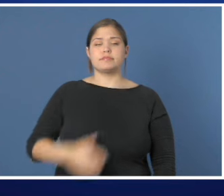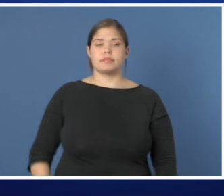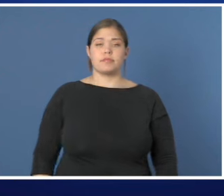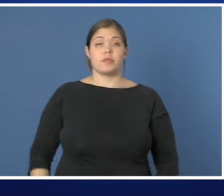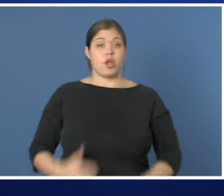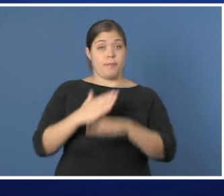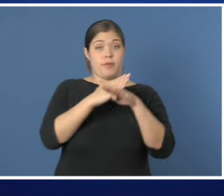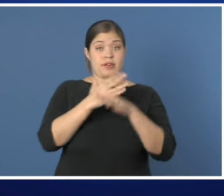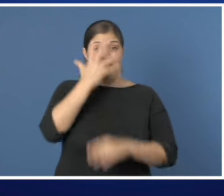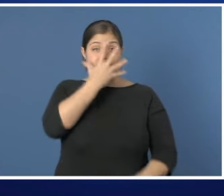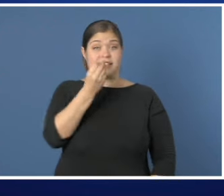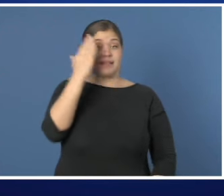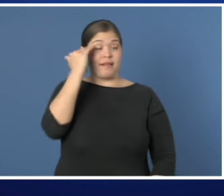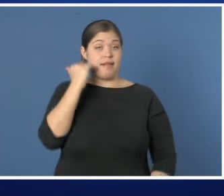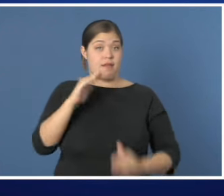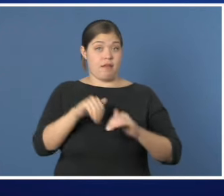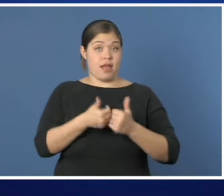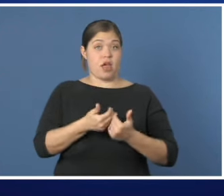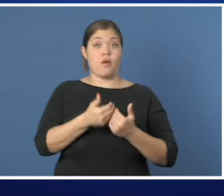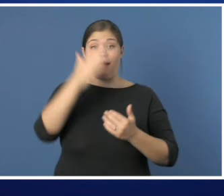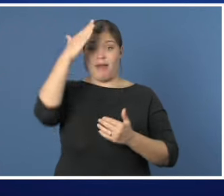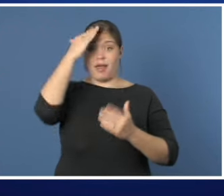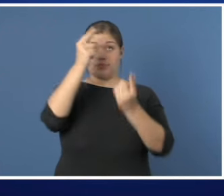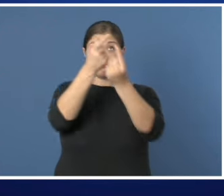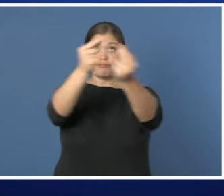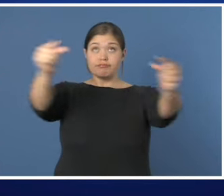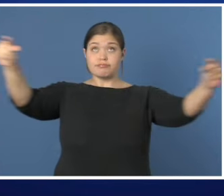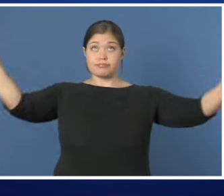face and head by wearing a wide-brimmed hat.